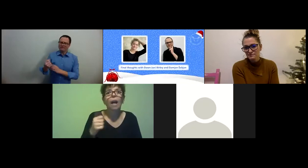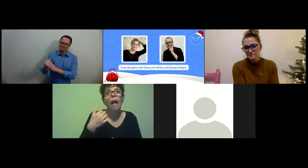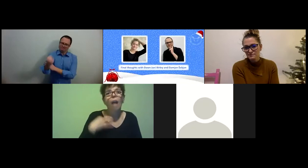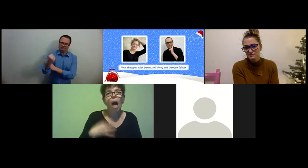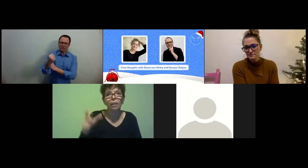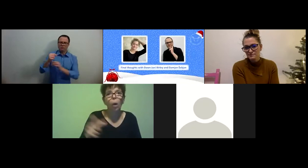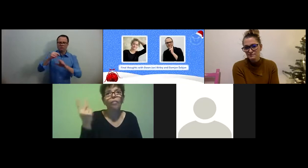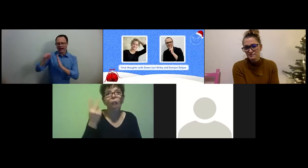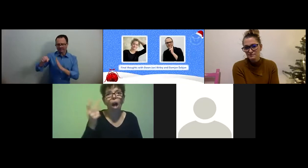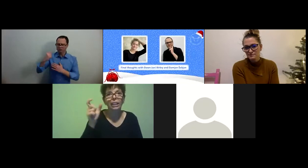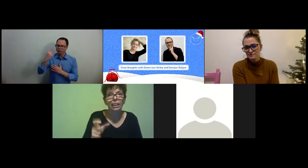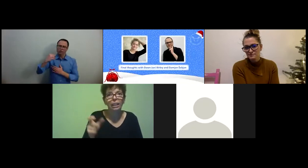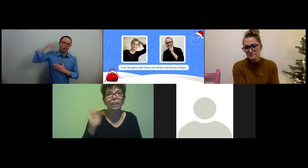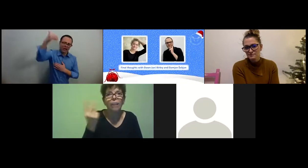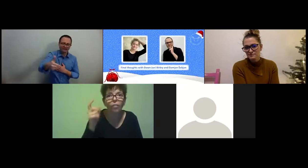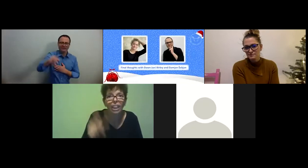Oops.